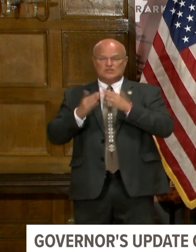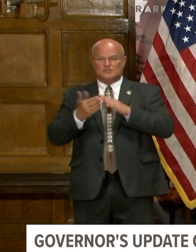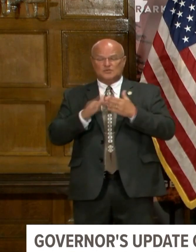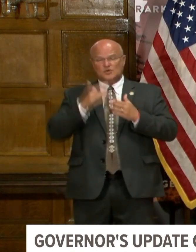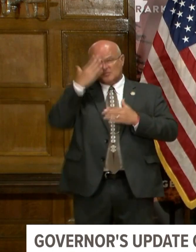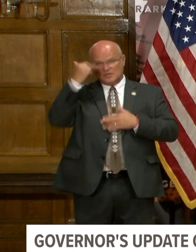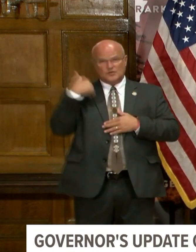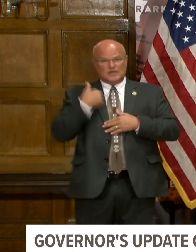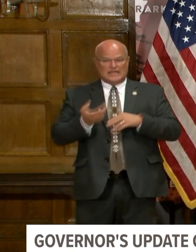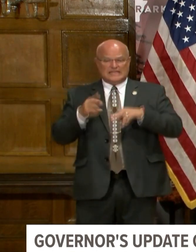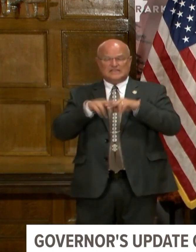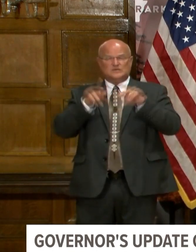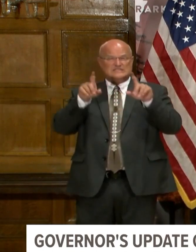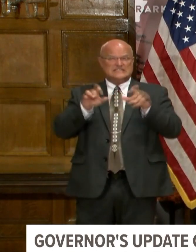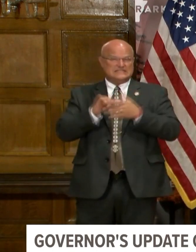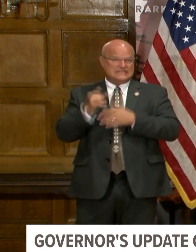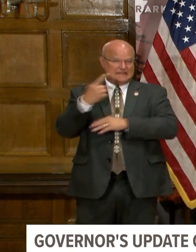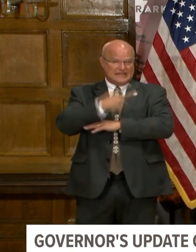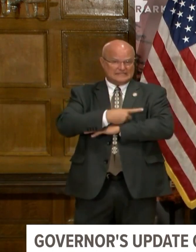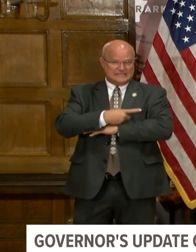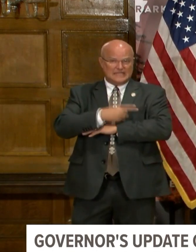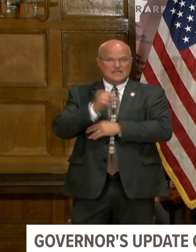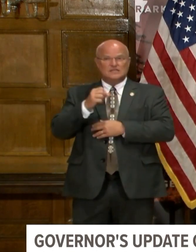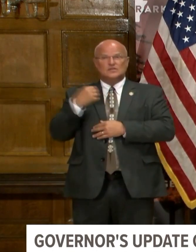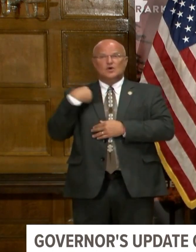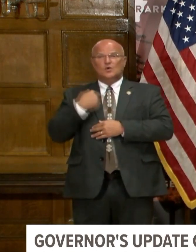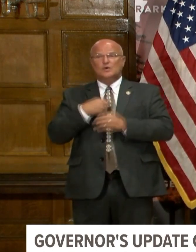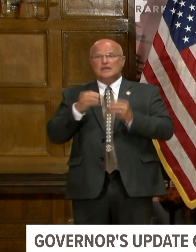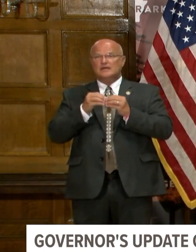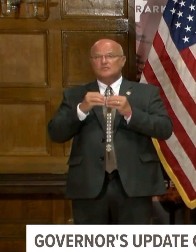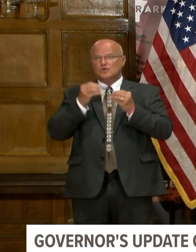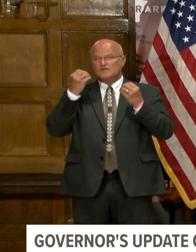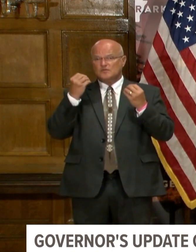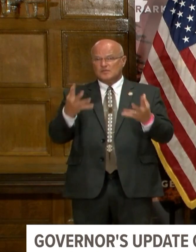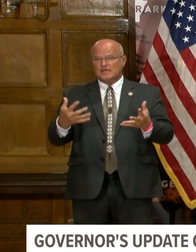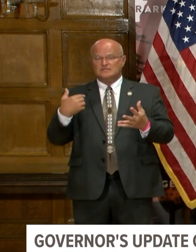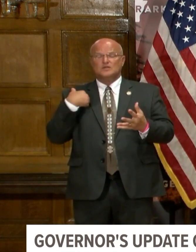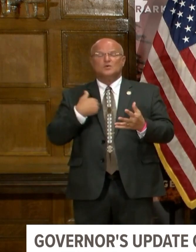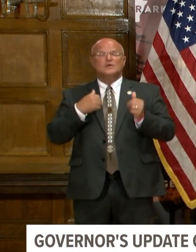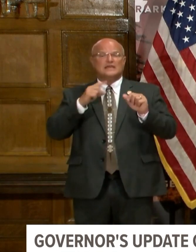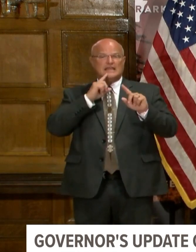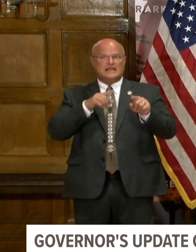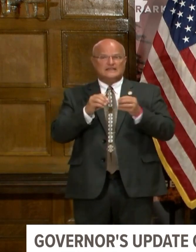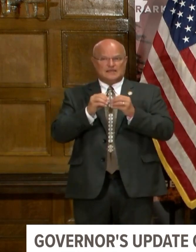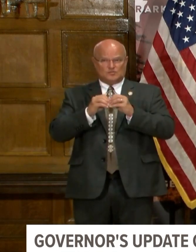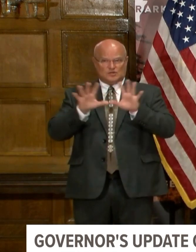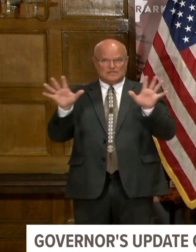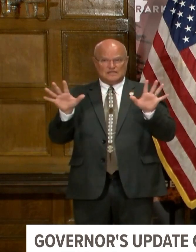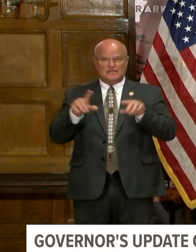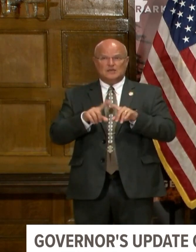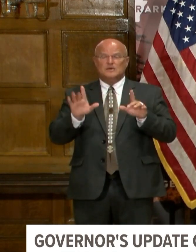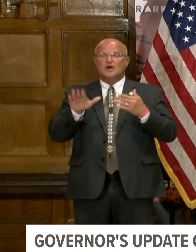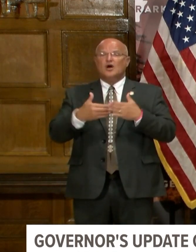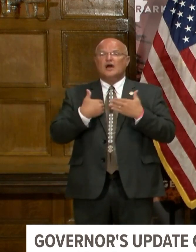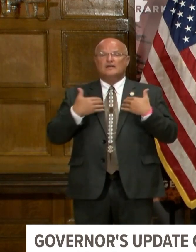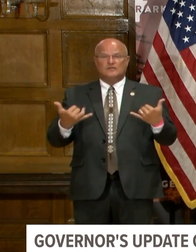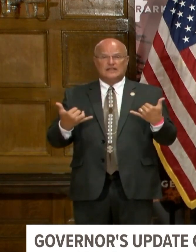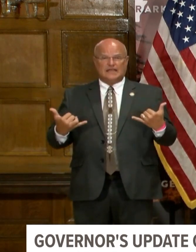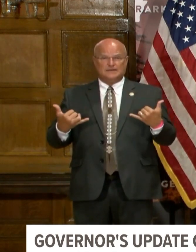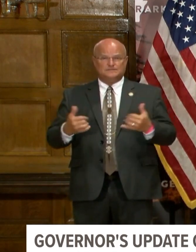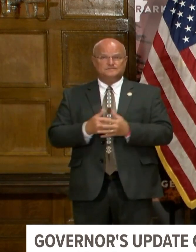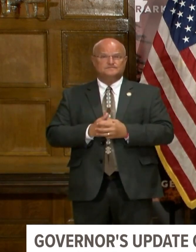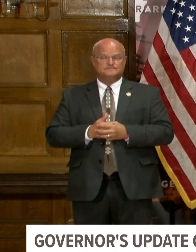or because we had increased testing that day. So as we get more information, we'll be able to answer that more clearly, but that's all we have right